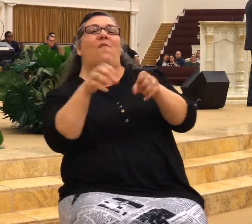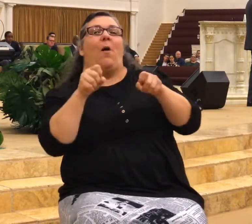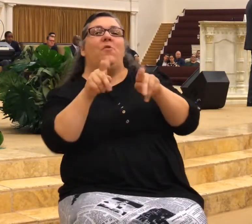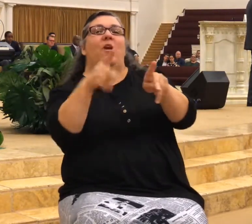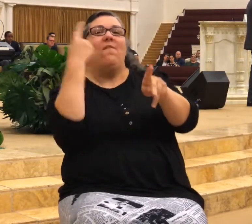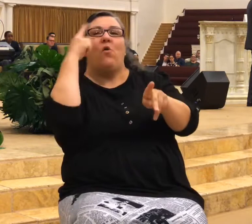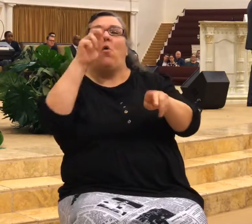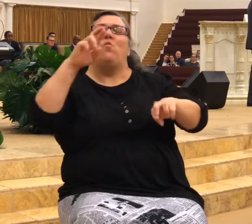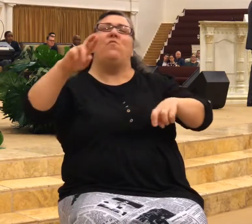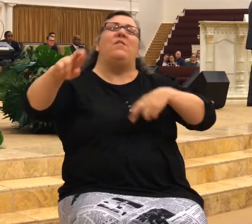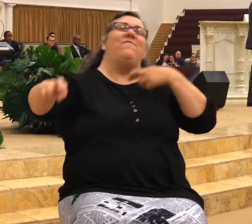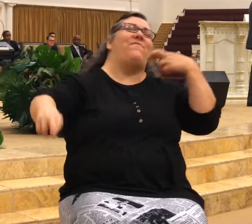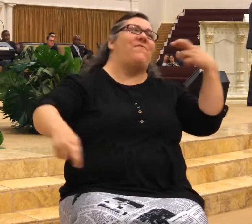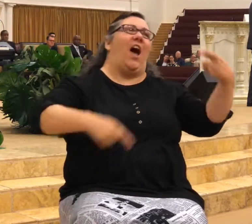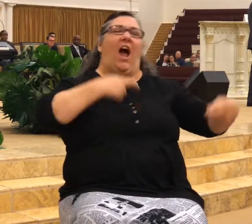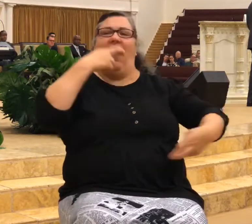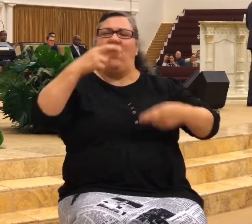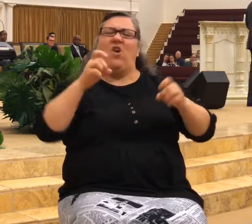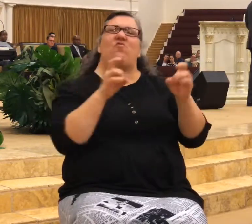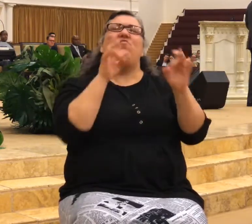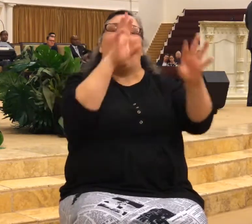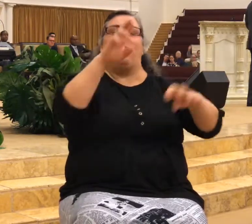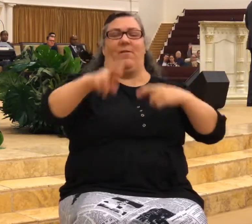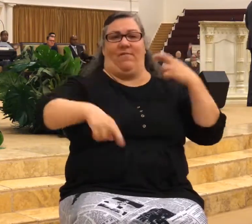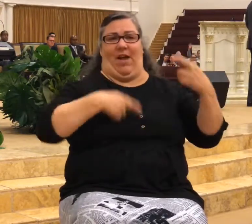great revival.